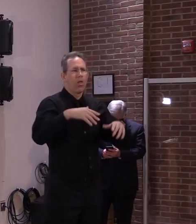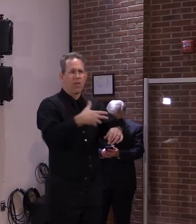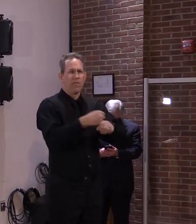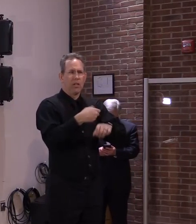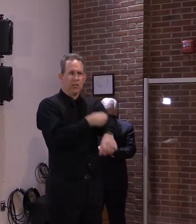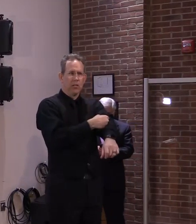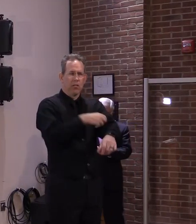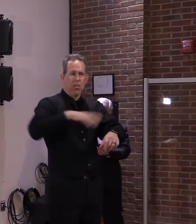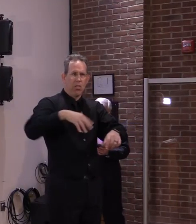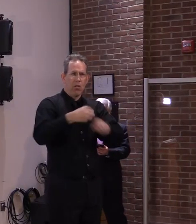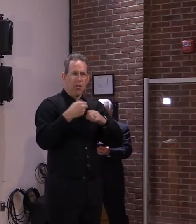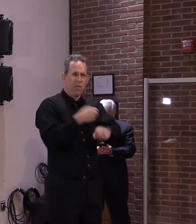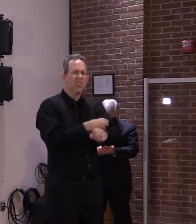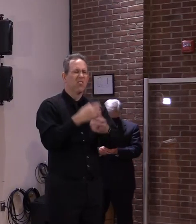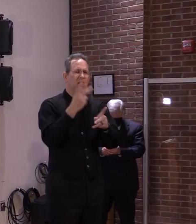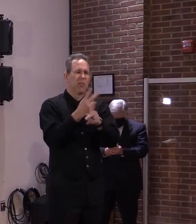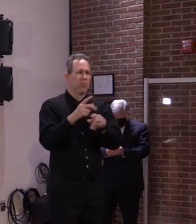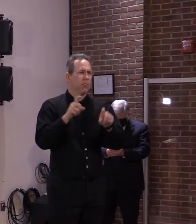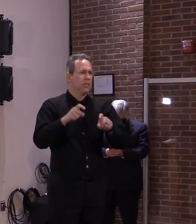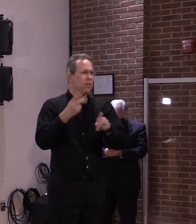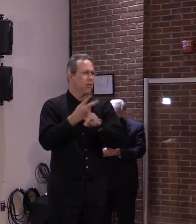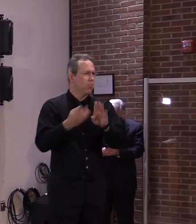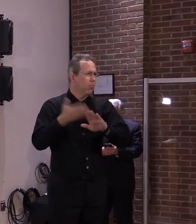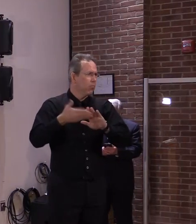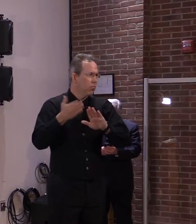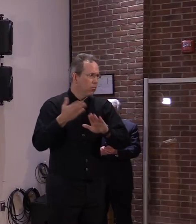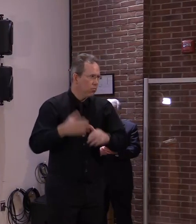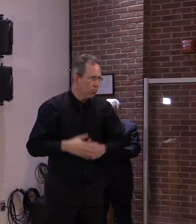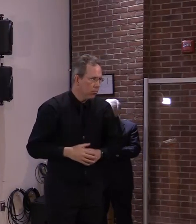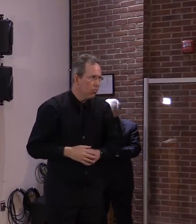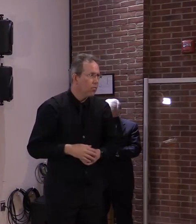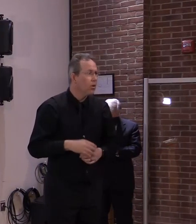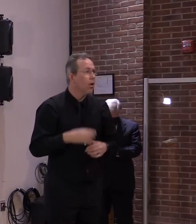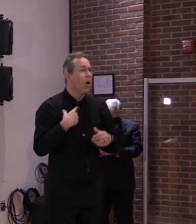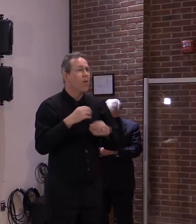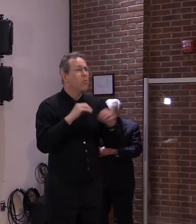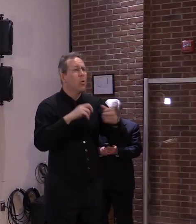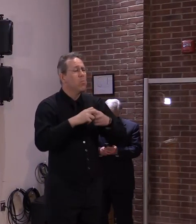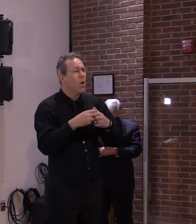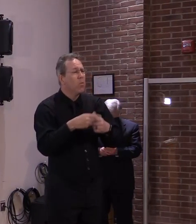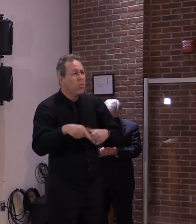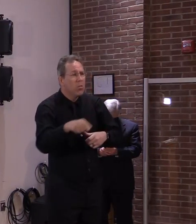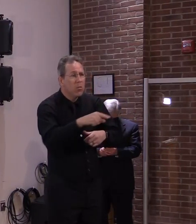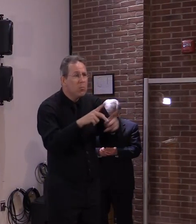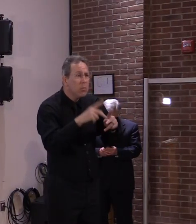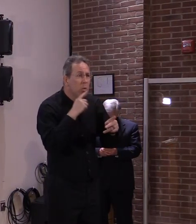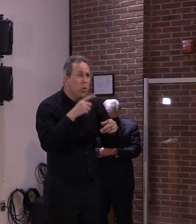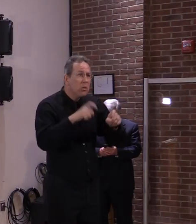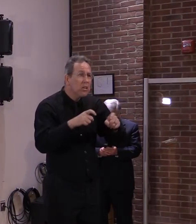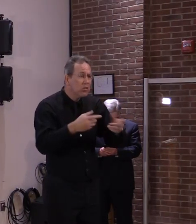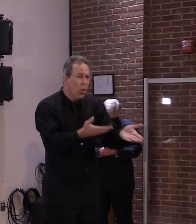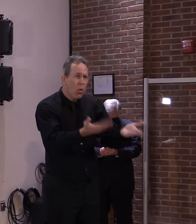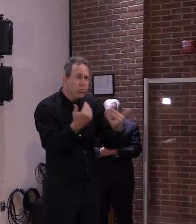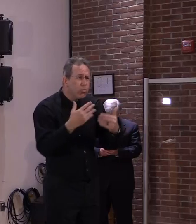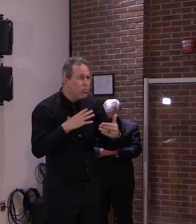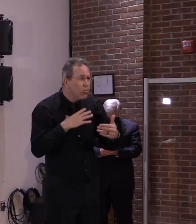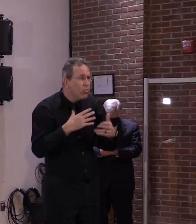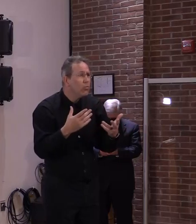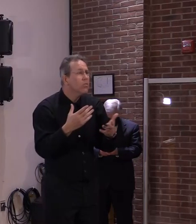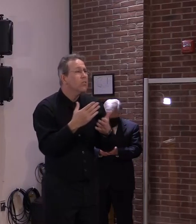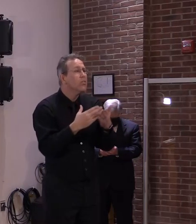So early on, I have no objection to people getting tested as well, but some of the data I just presented this morning from the